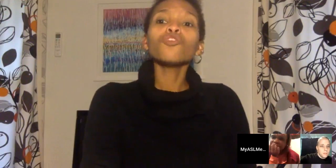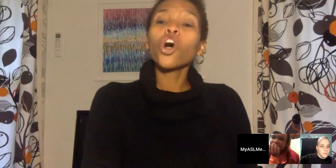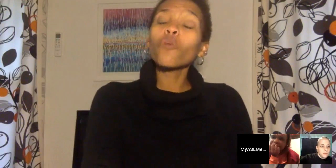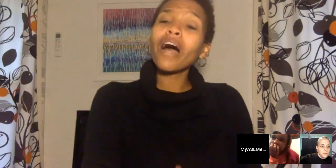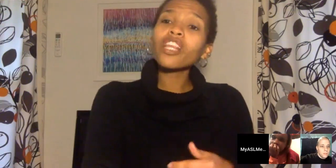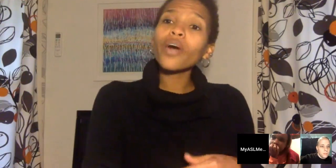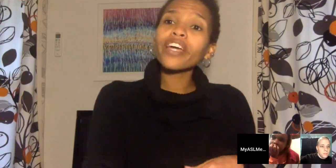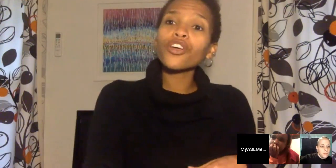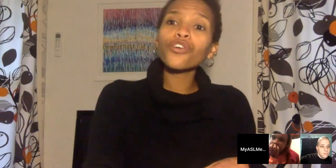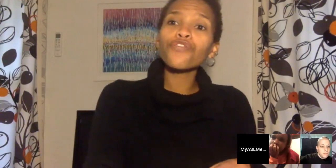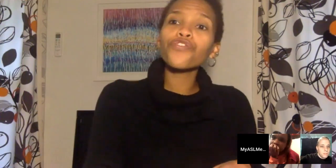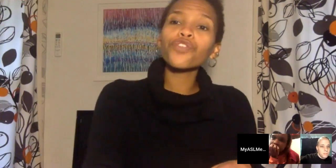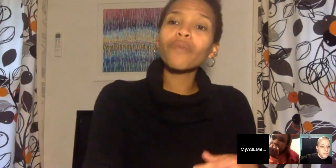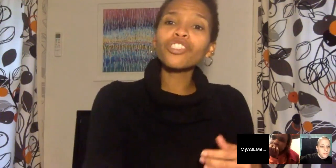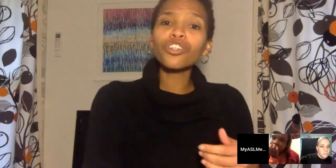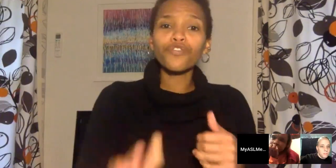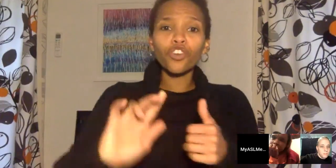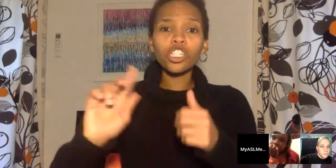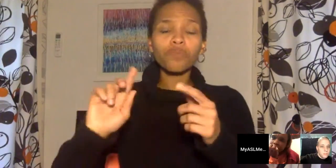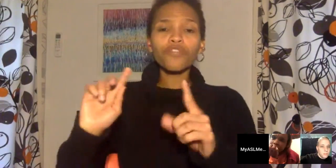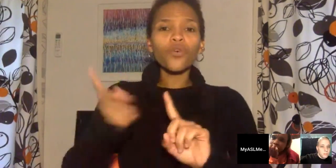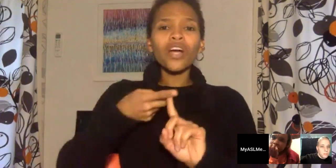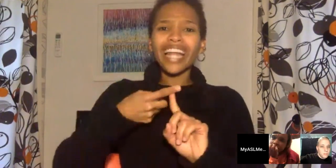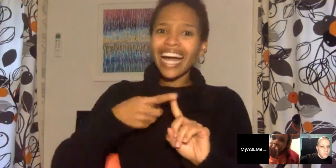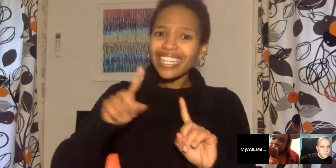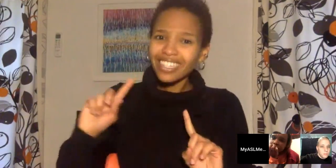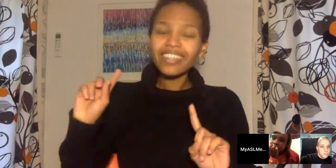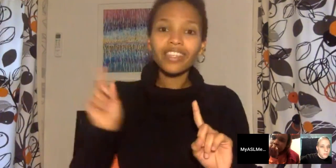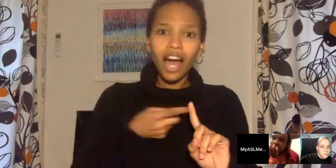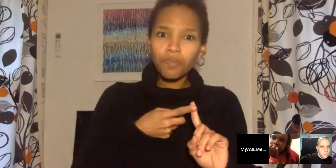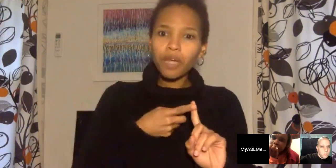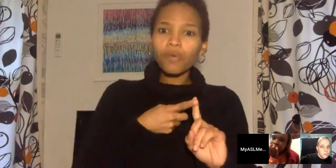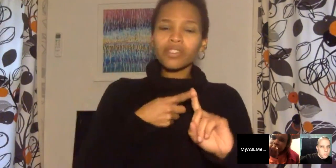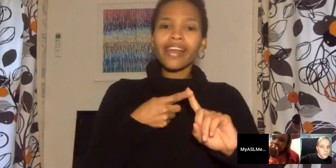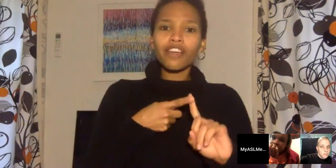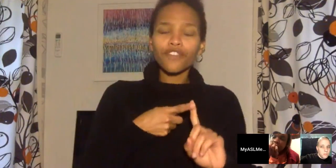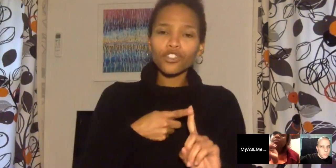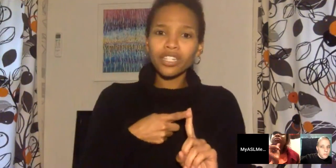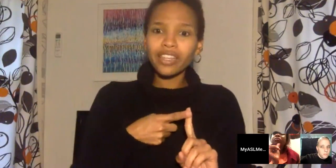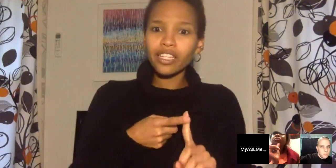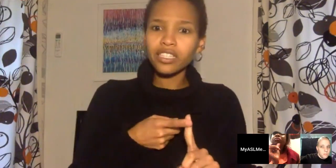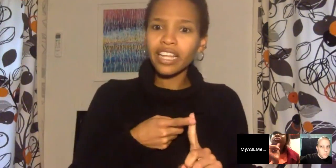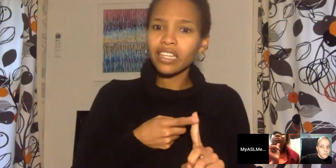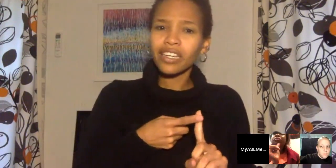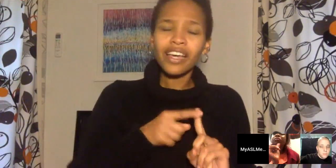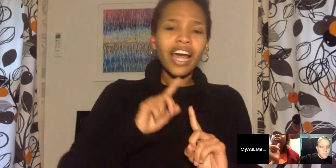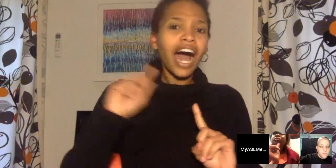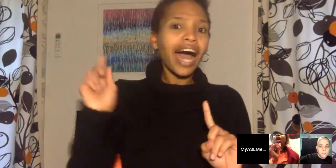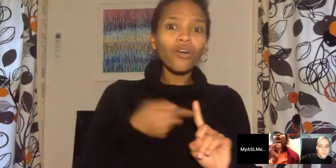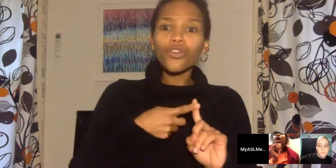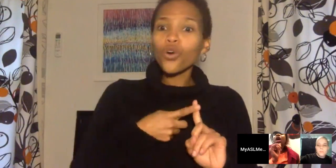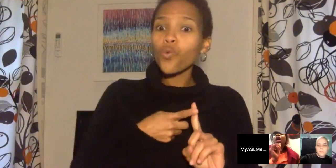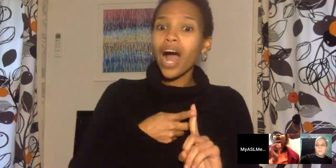Oh, by the way, you mentioned first before, and I see a lot of people signing first like this lately. I don't know